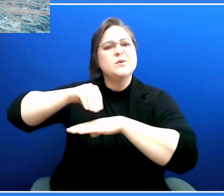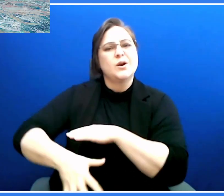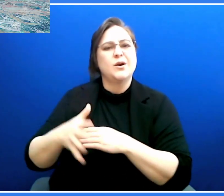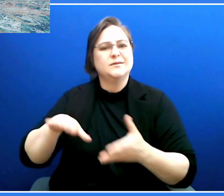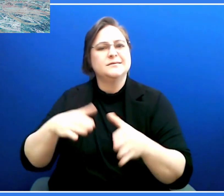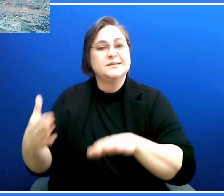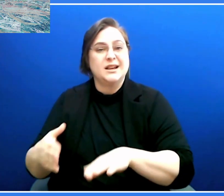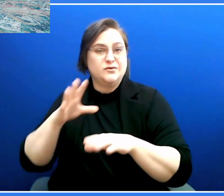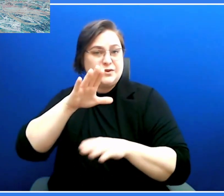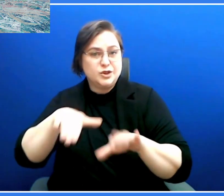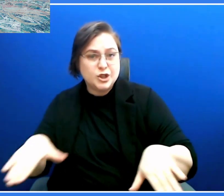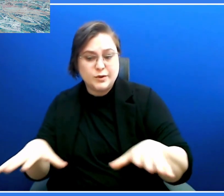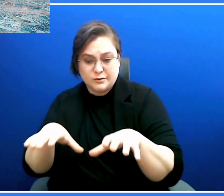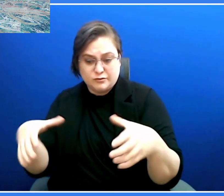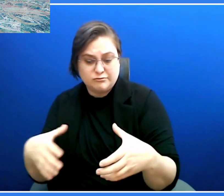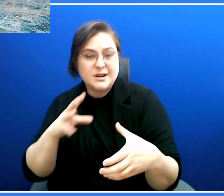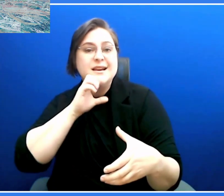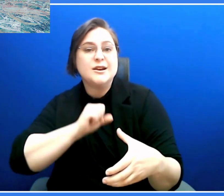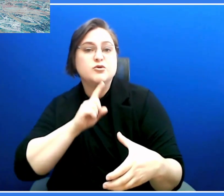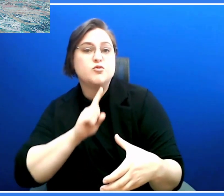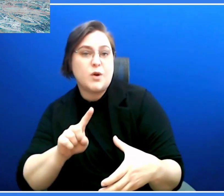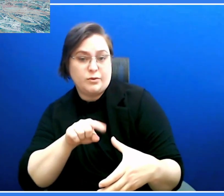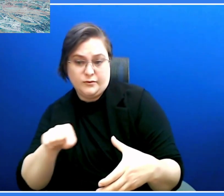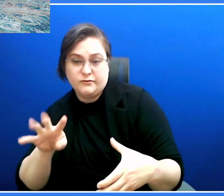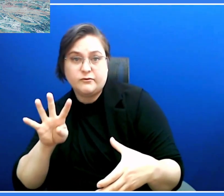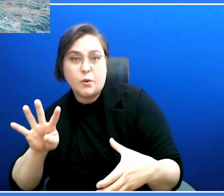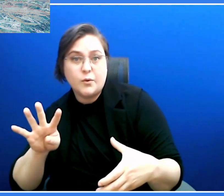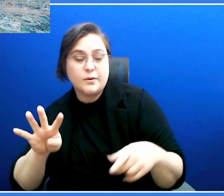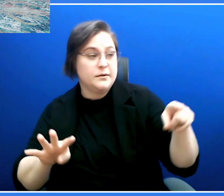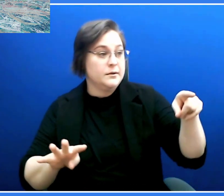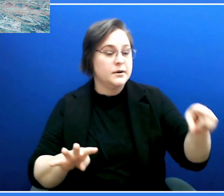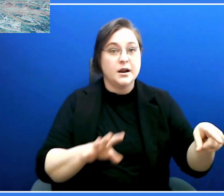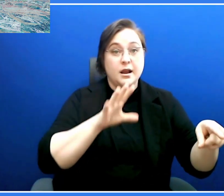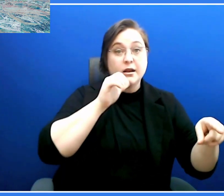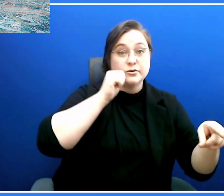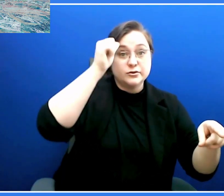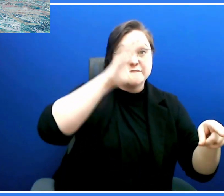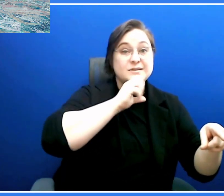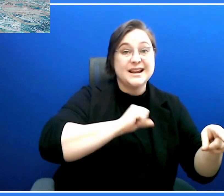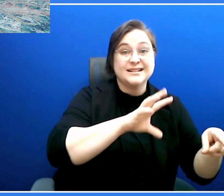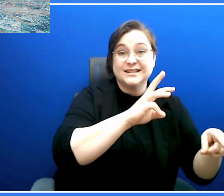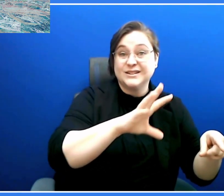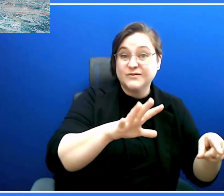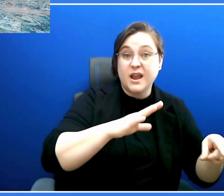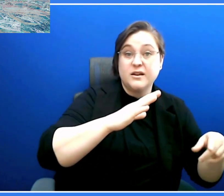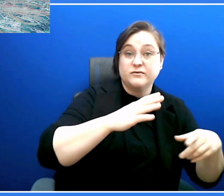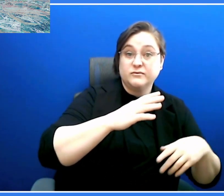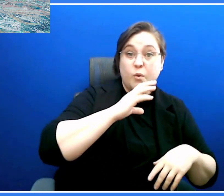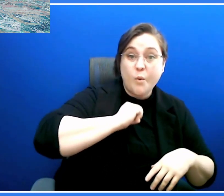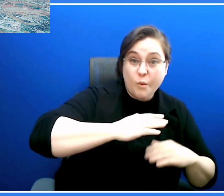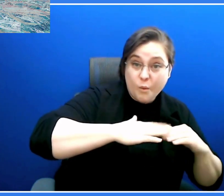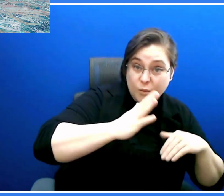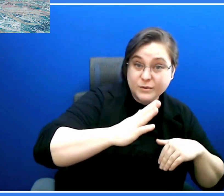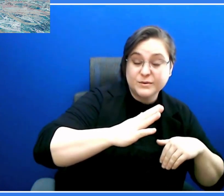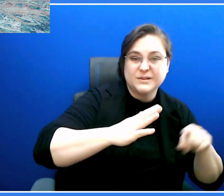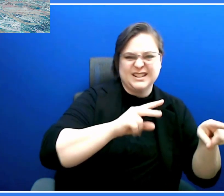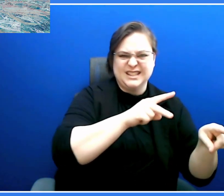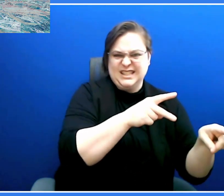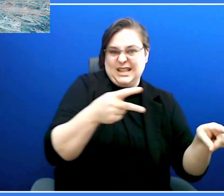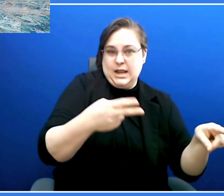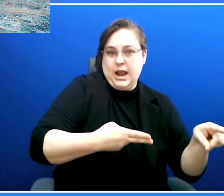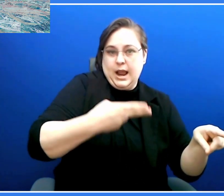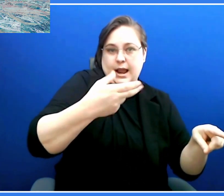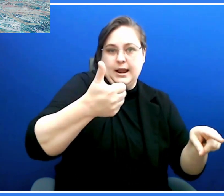1 through 4. Adults ages 65 and older had the second-highest rate of drowning. American